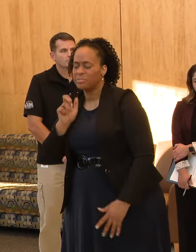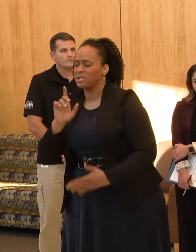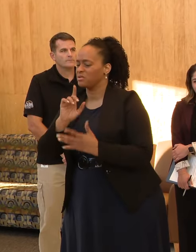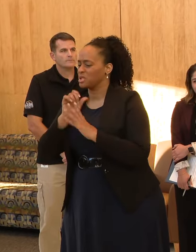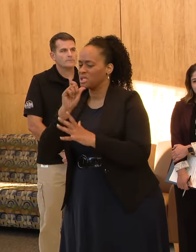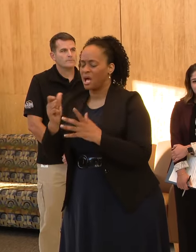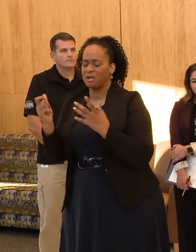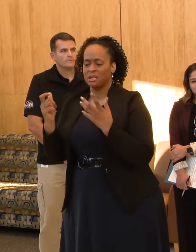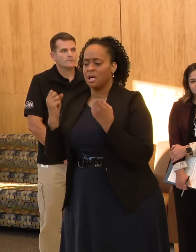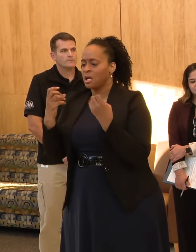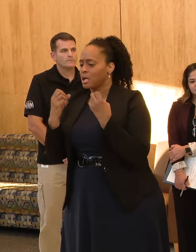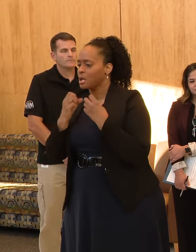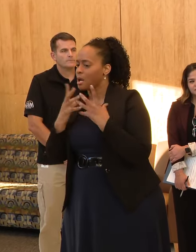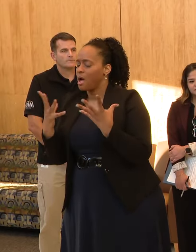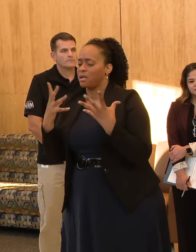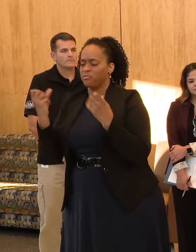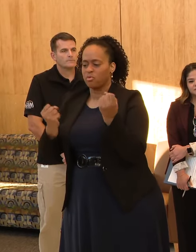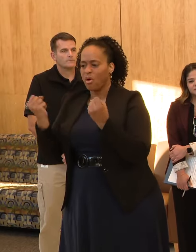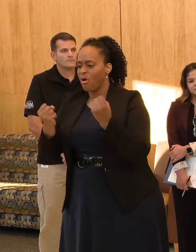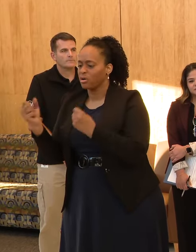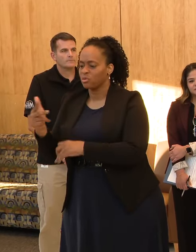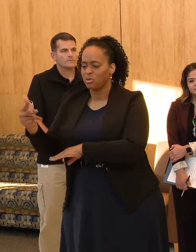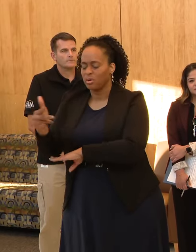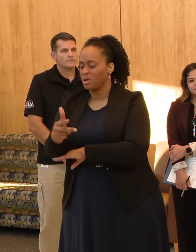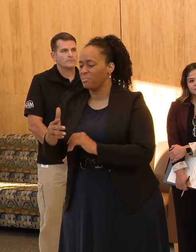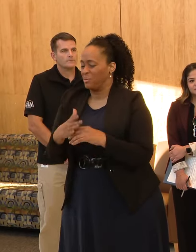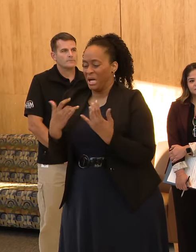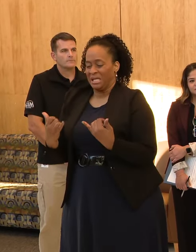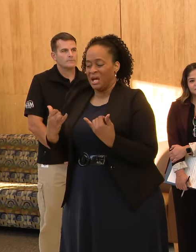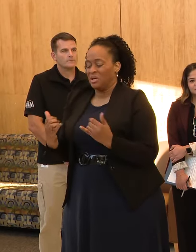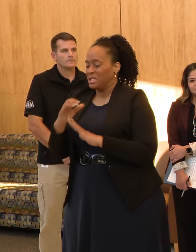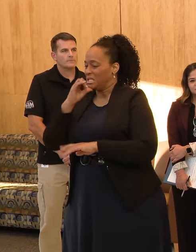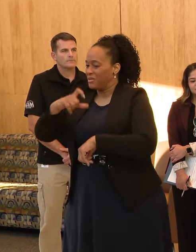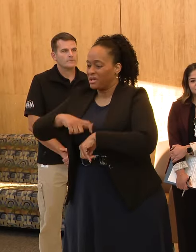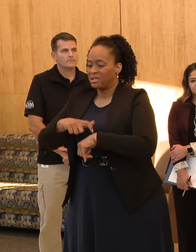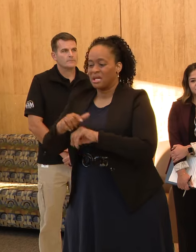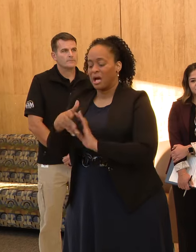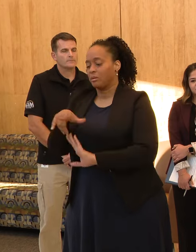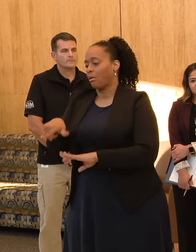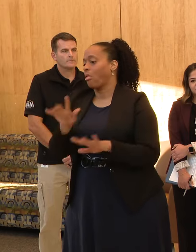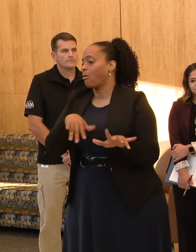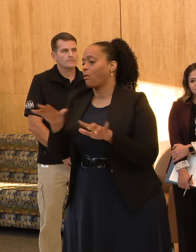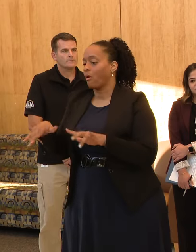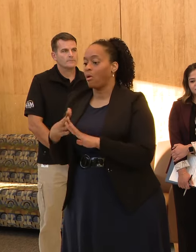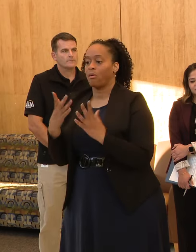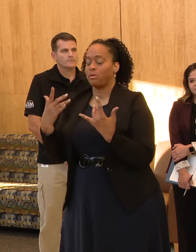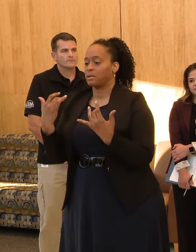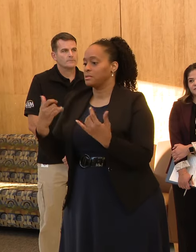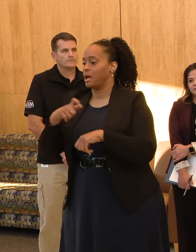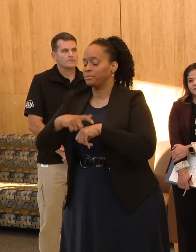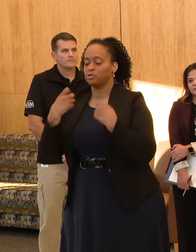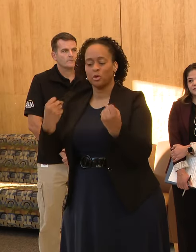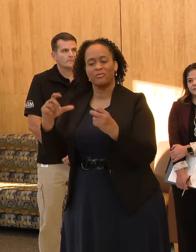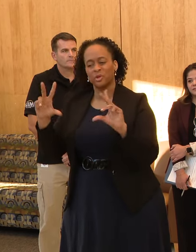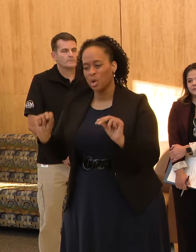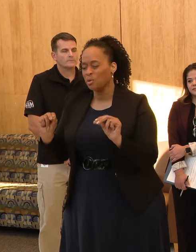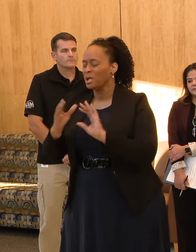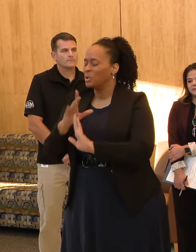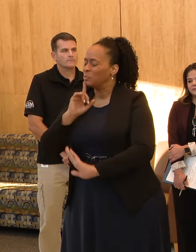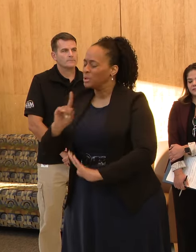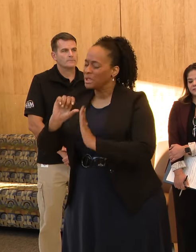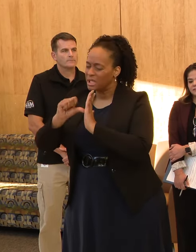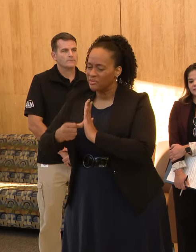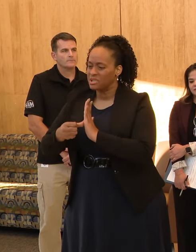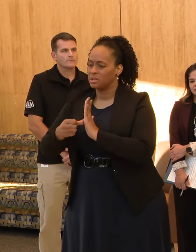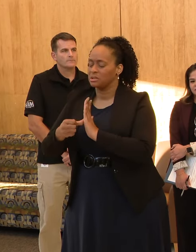few cars on the road, but as the mayor said, this isn't the time to be complacent about that. Can't emphasize enough